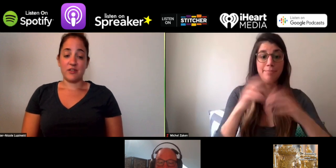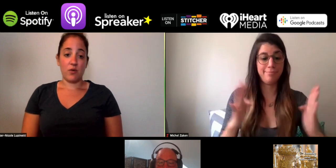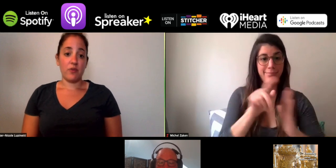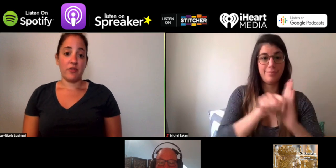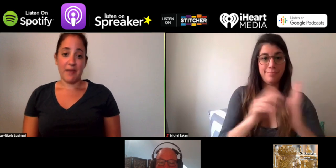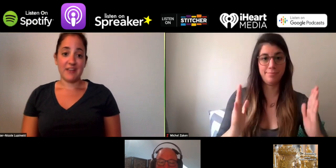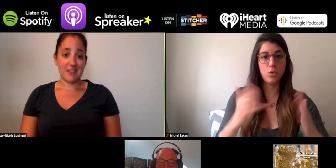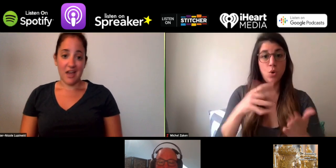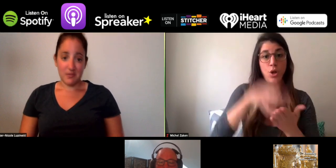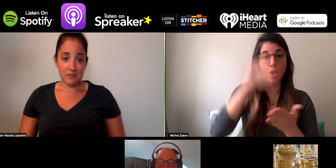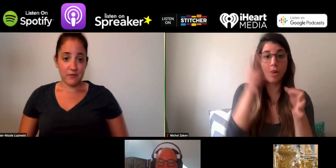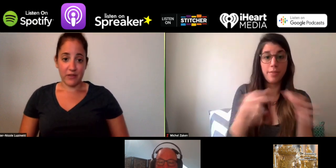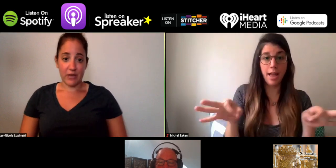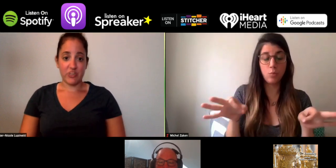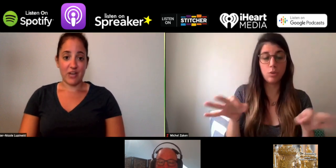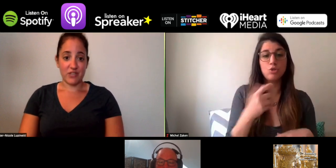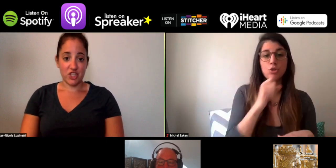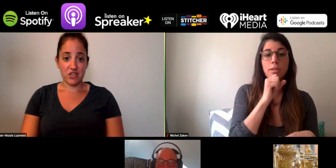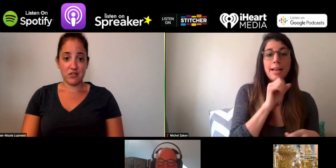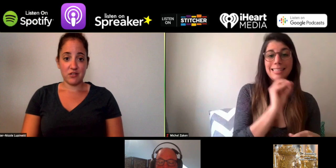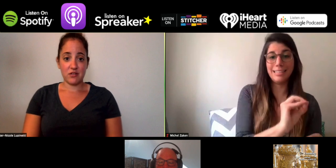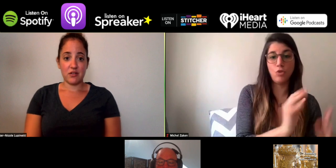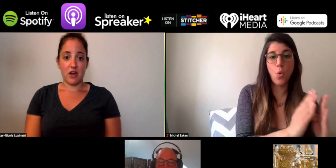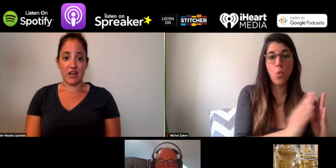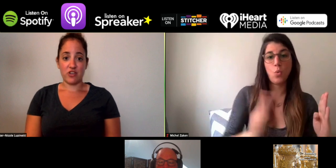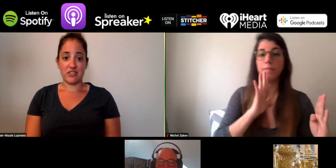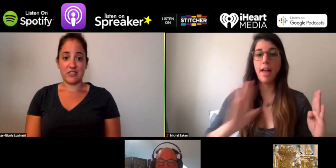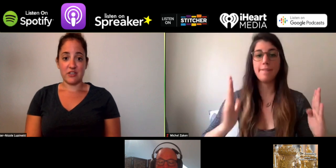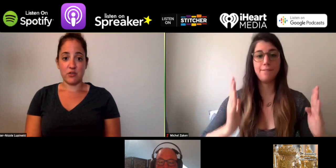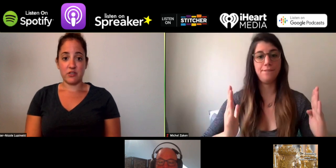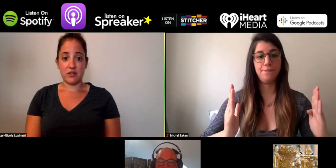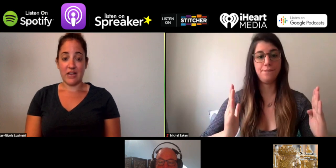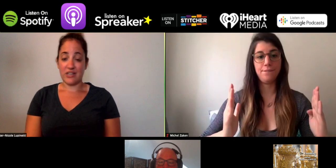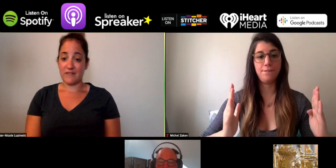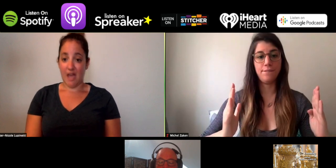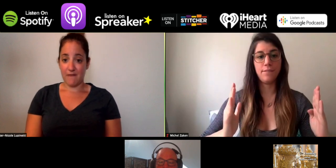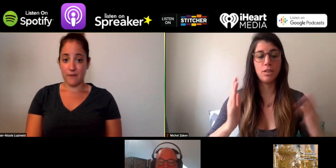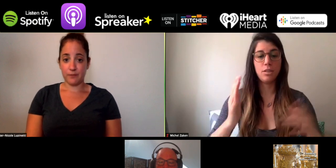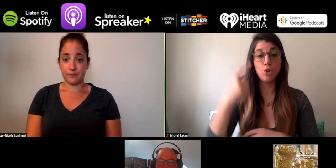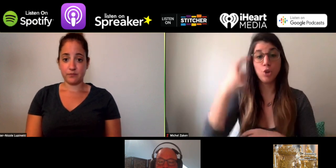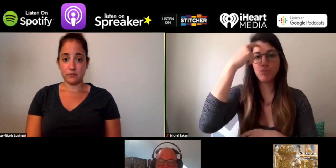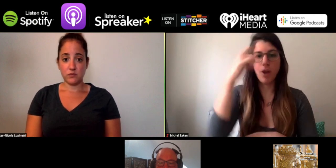Yeah, so the best time for language acquisition are ages